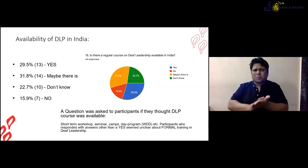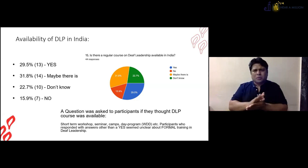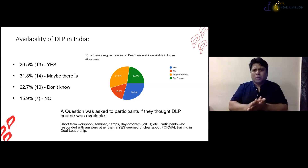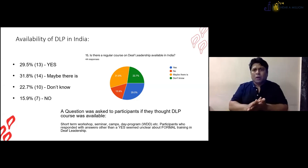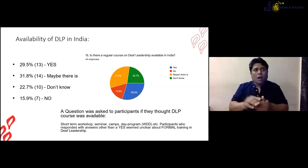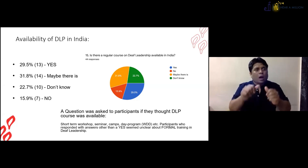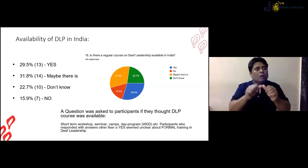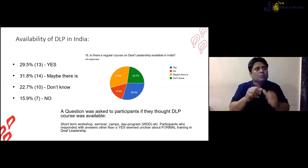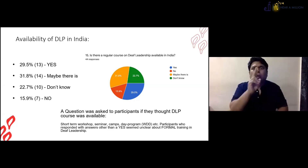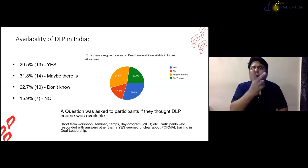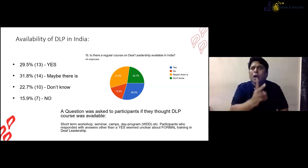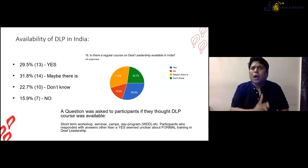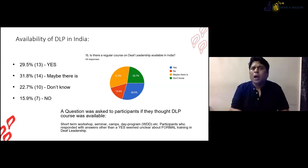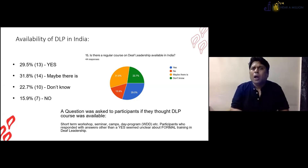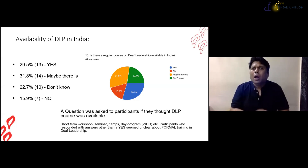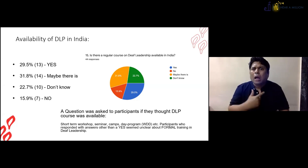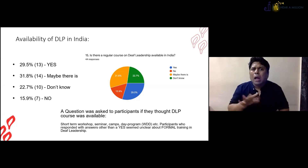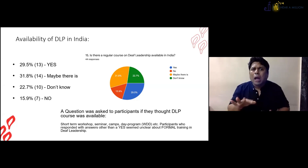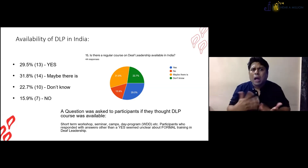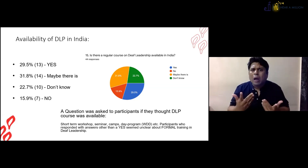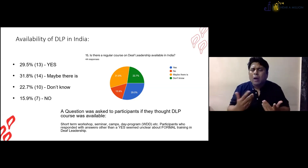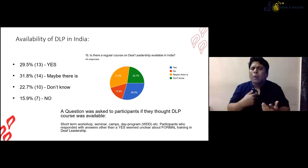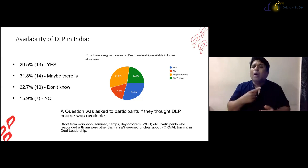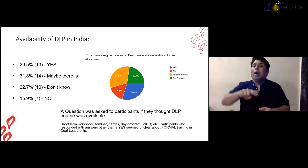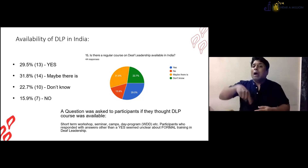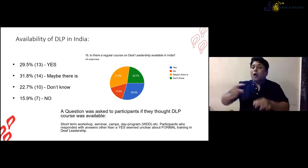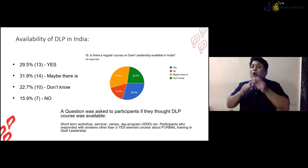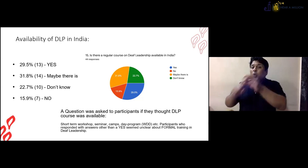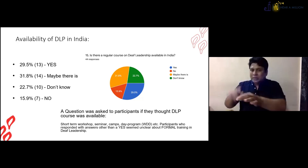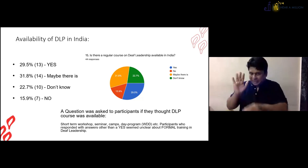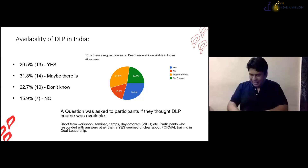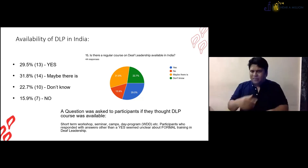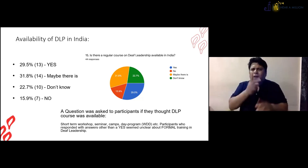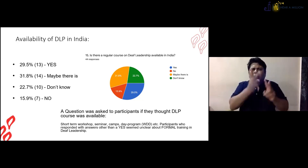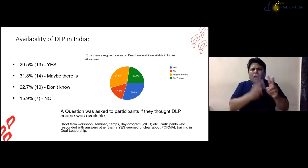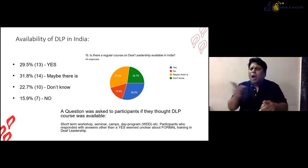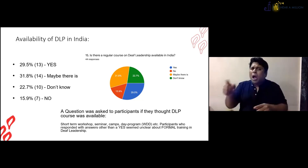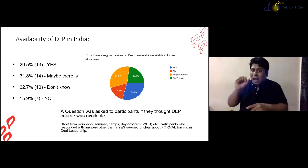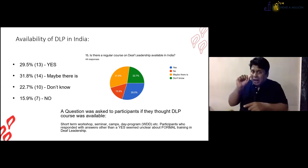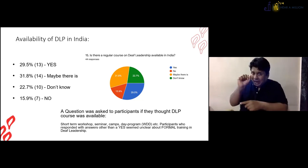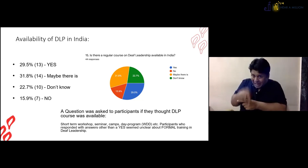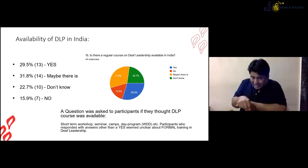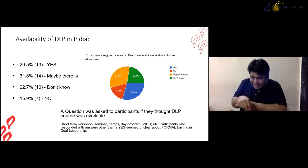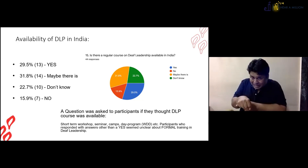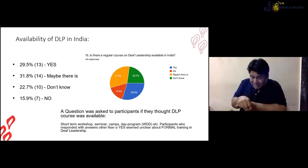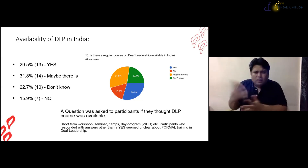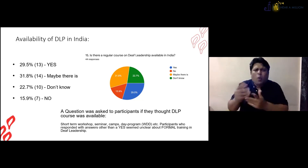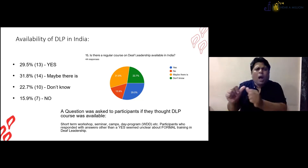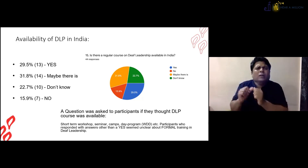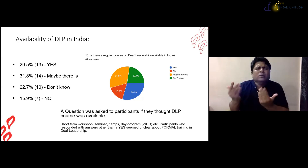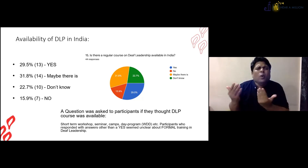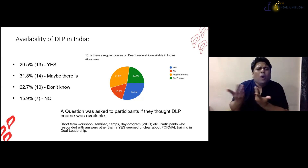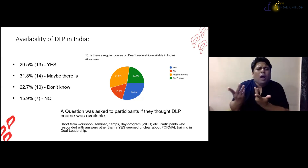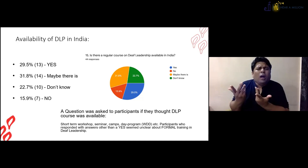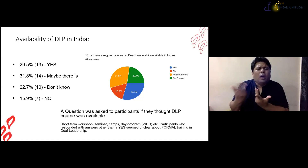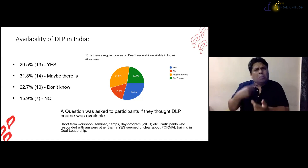DLP here in India. So the answers are so different, and Again, we had some different question. People